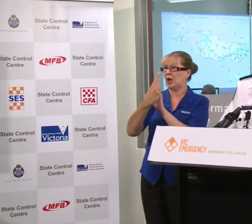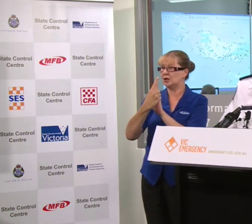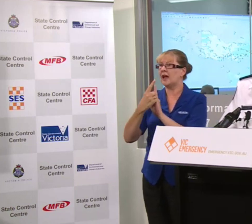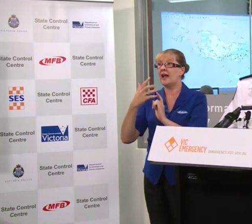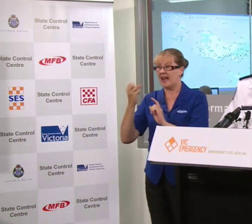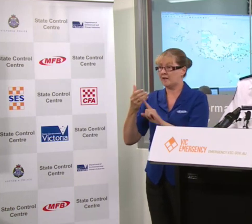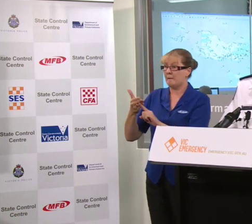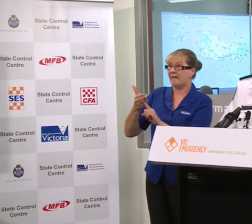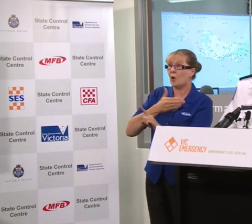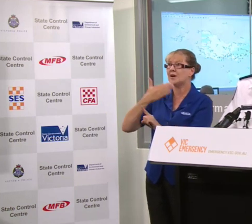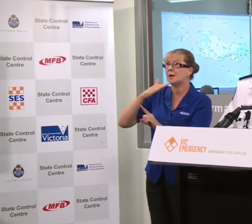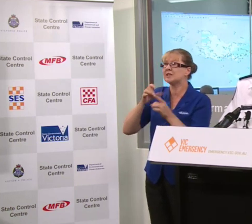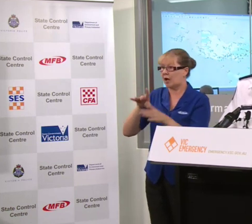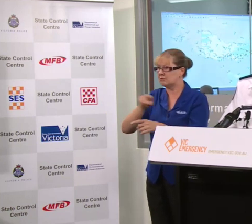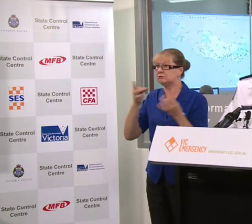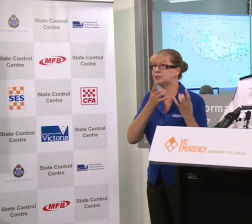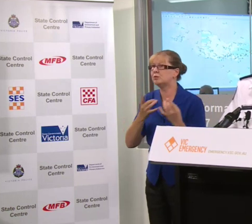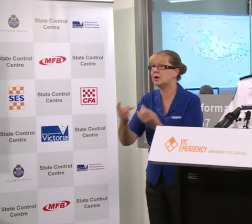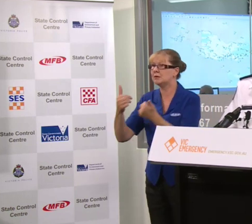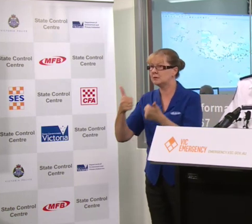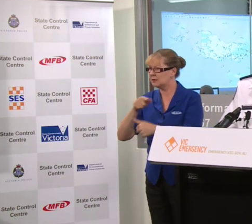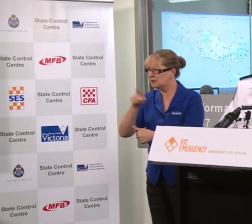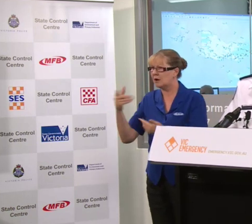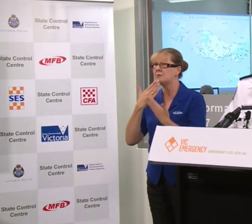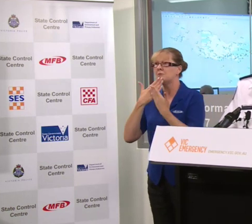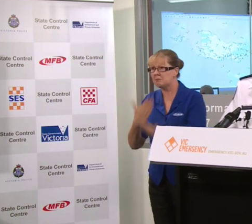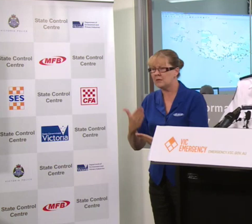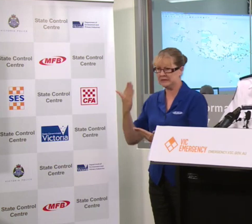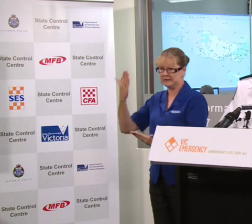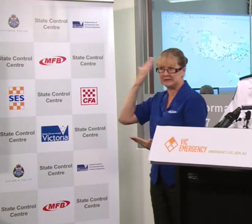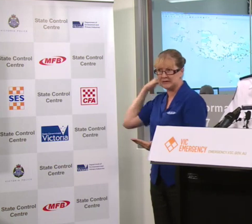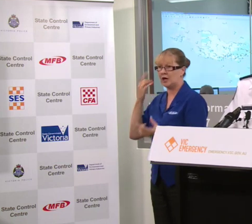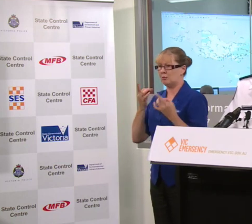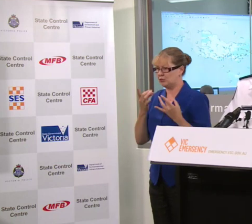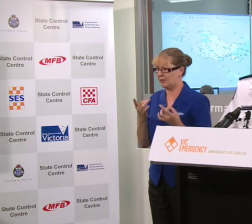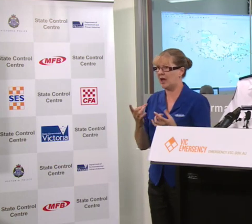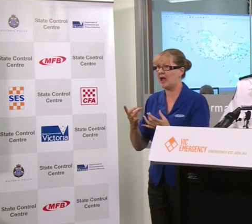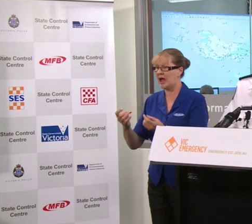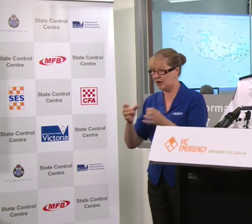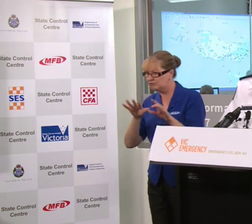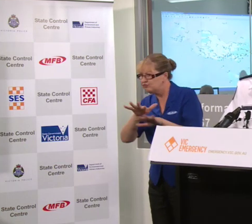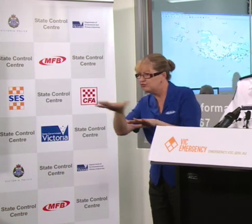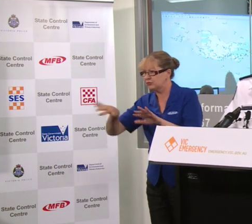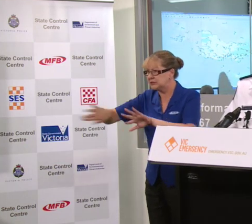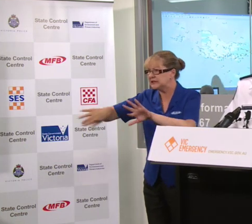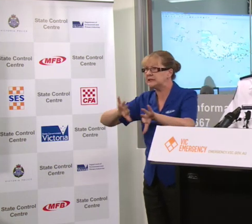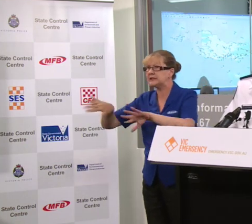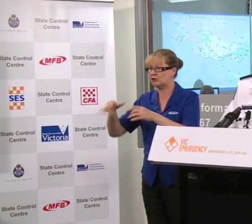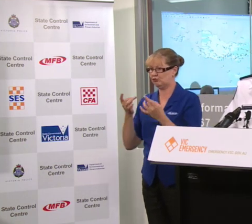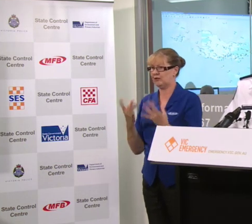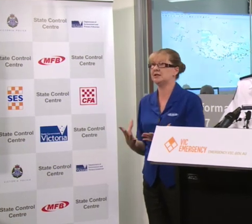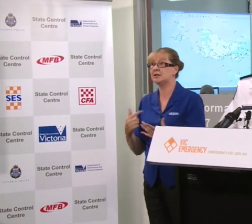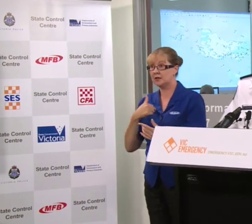the summer, obviously. So some people have heeded the message to prepare their properties appropriately. And I say that in the sense that